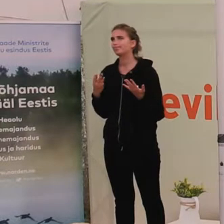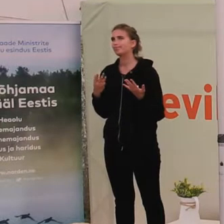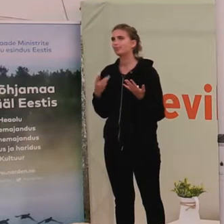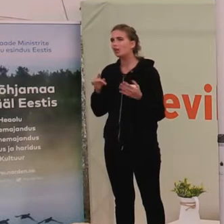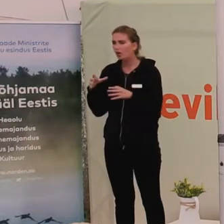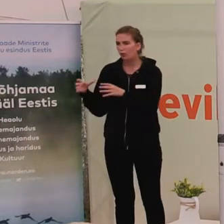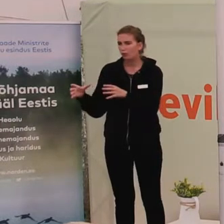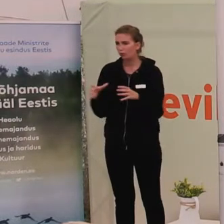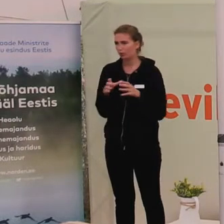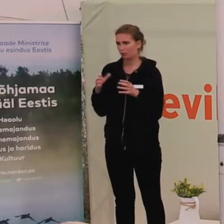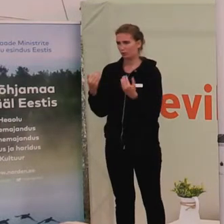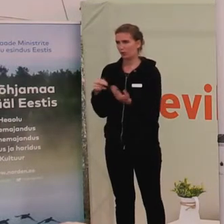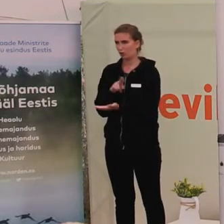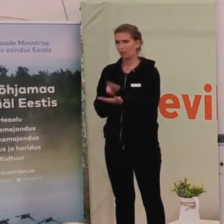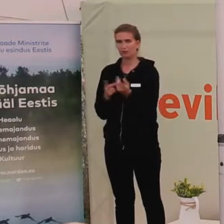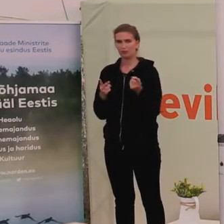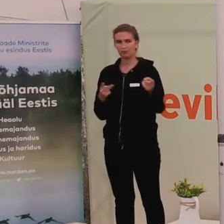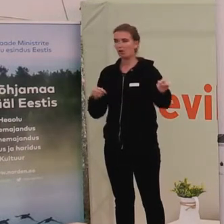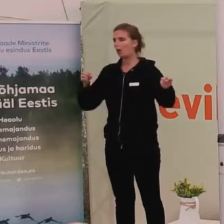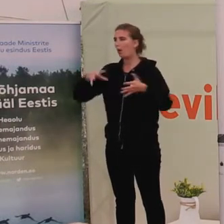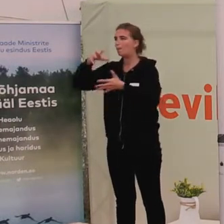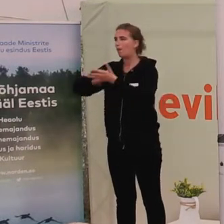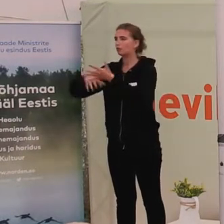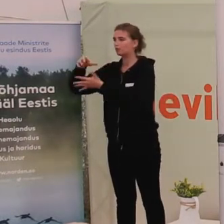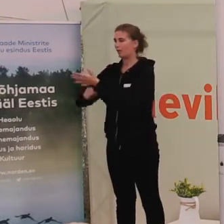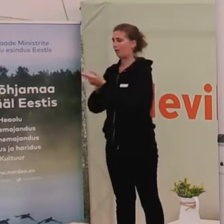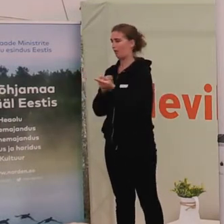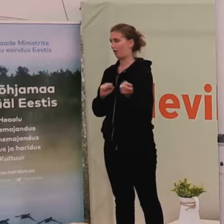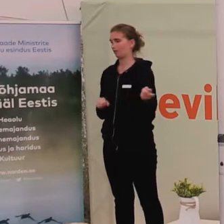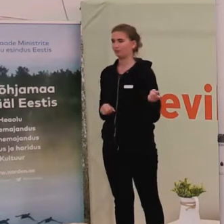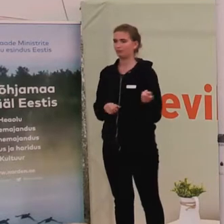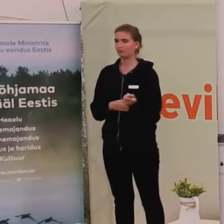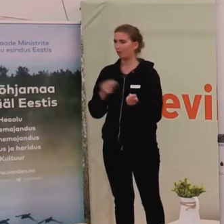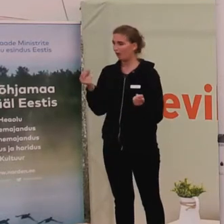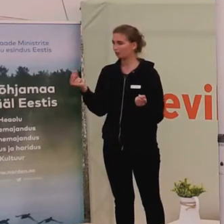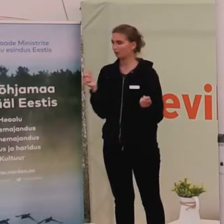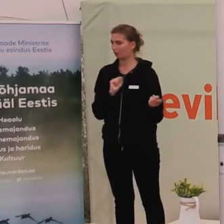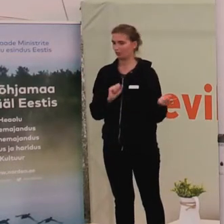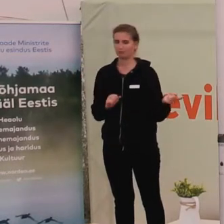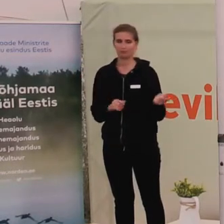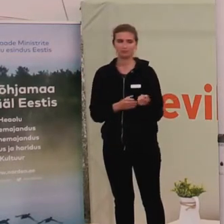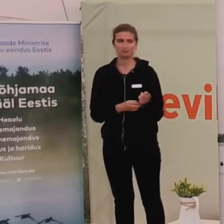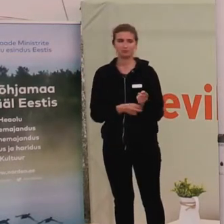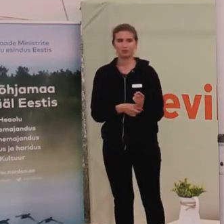We're as a society, we're too affluent. Hmm? Okay. Yeah, I'll keep my turn to Kaupo. He wants to. Okay. Okay.